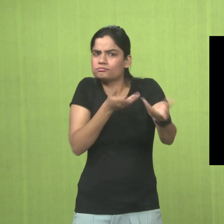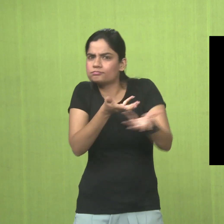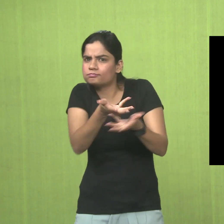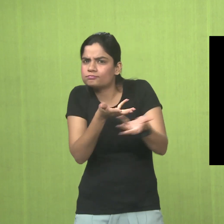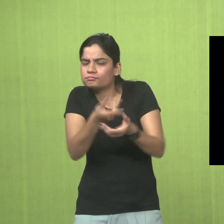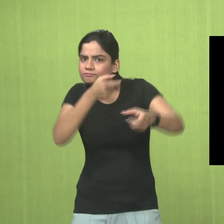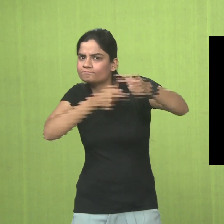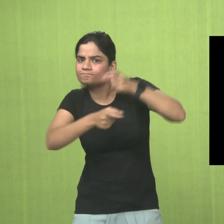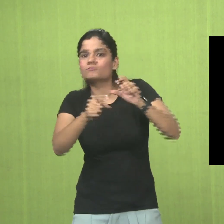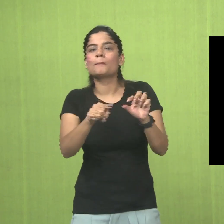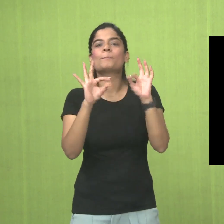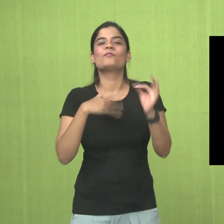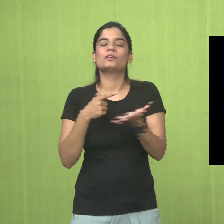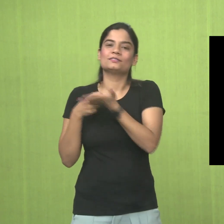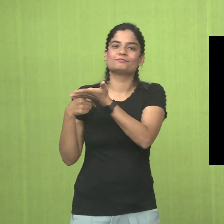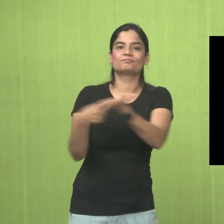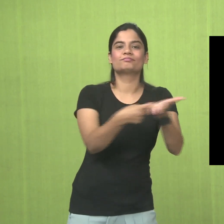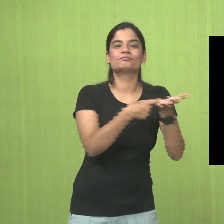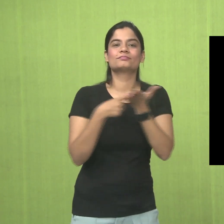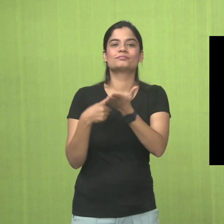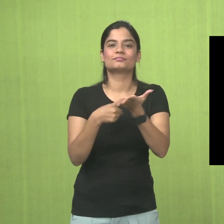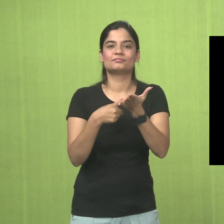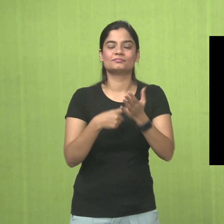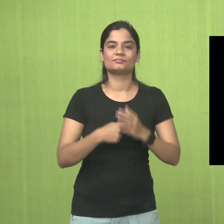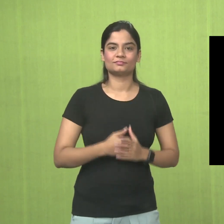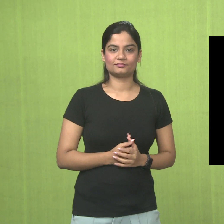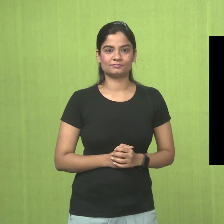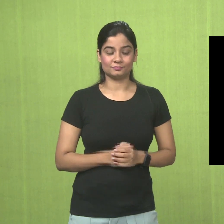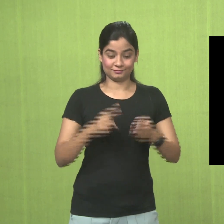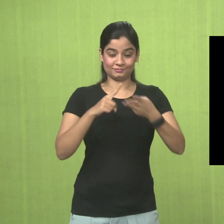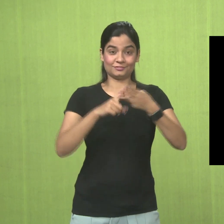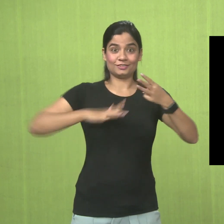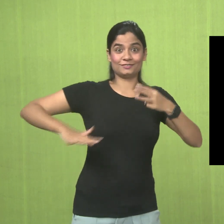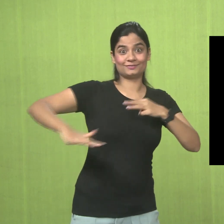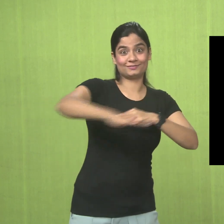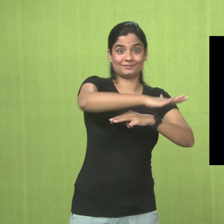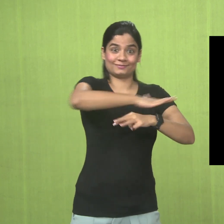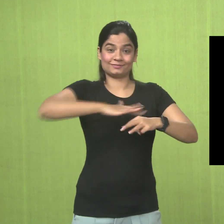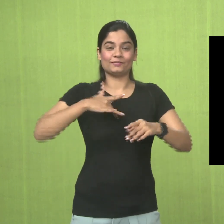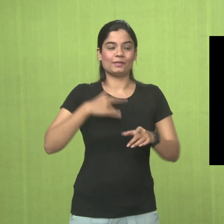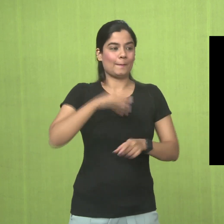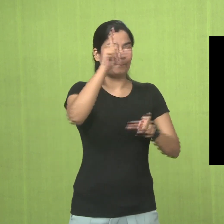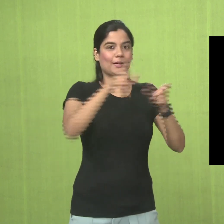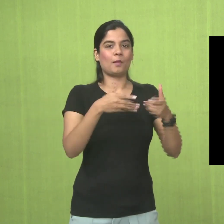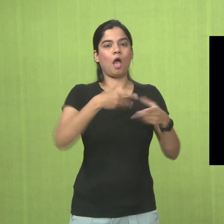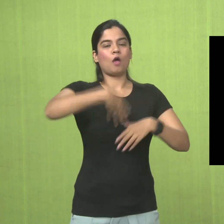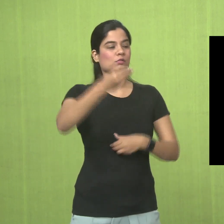It's important to respect each other at work. Environment. Respect for